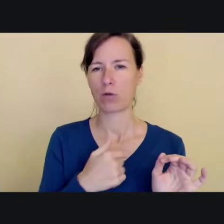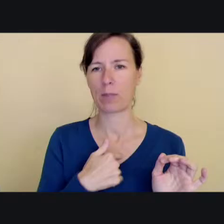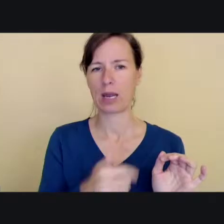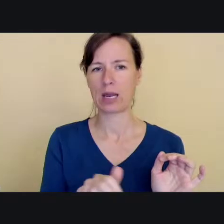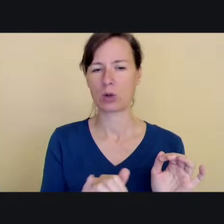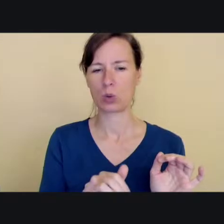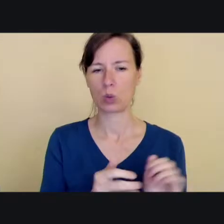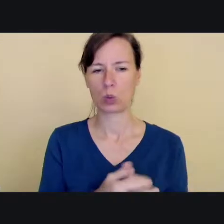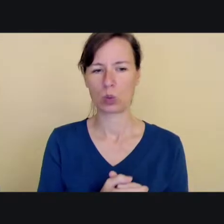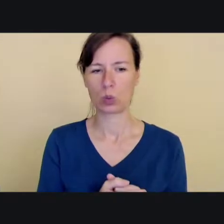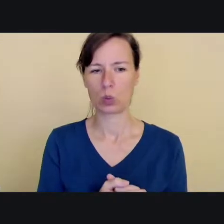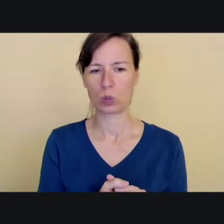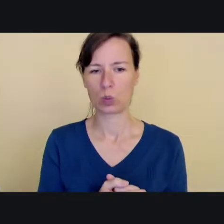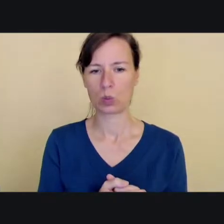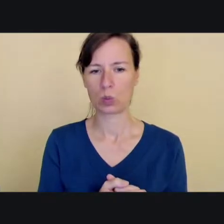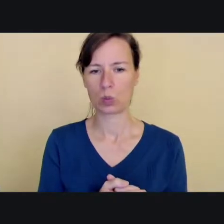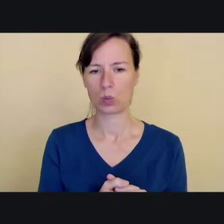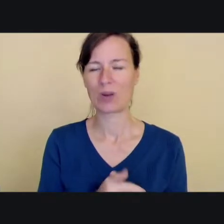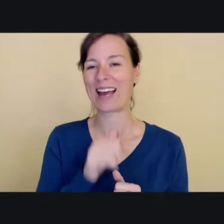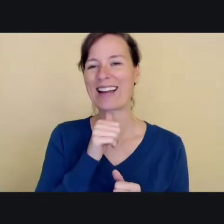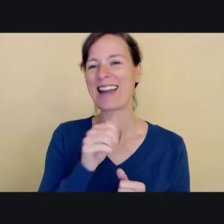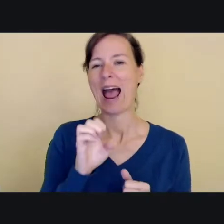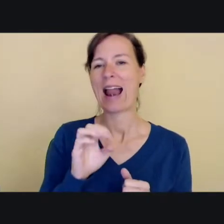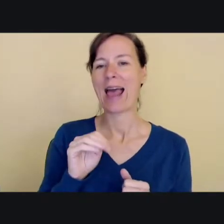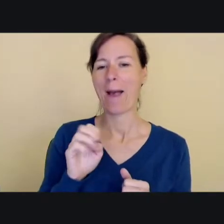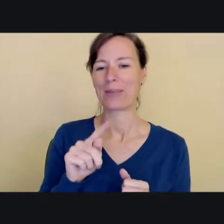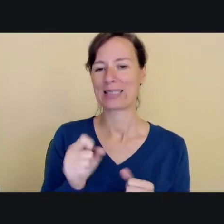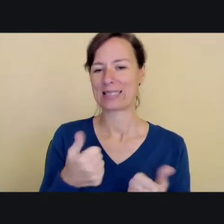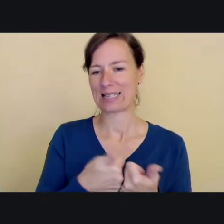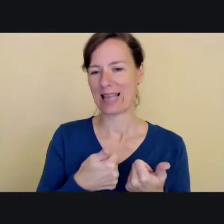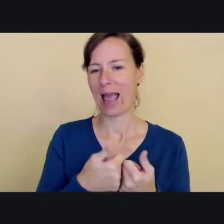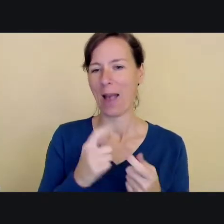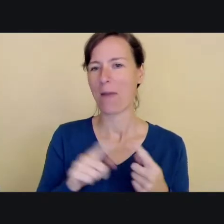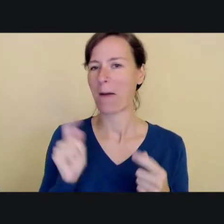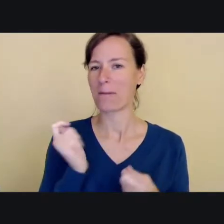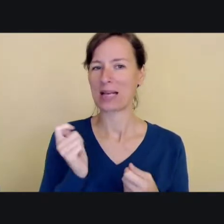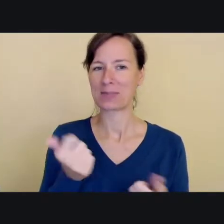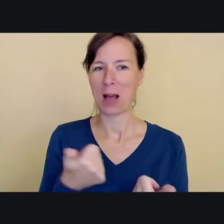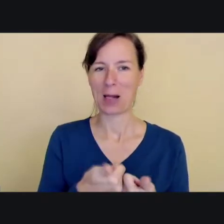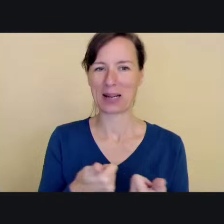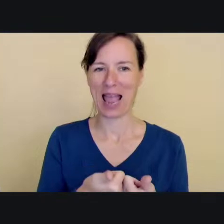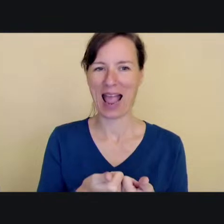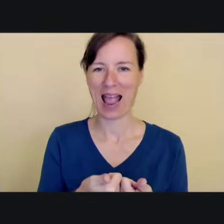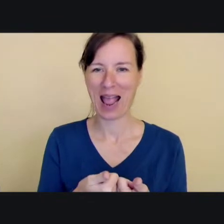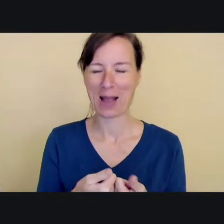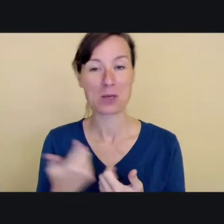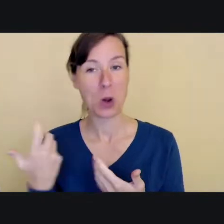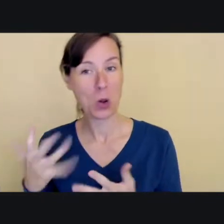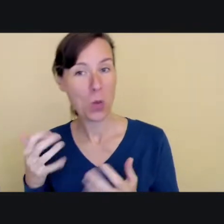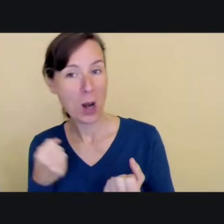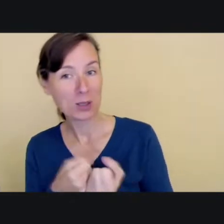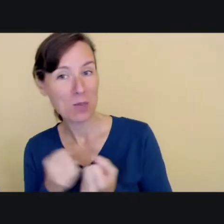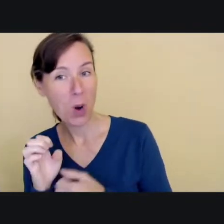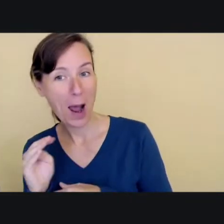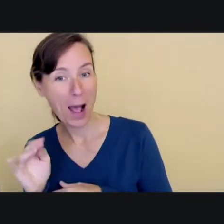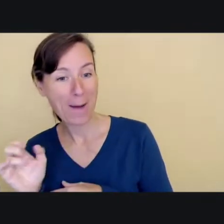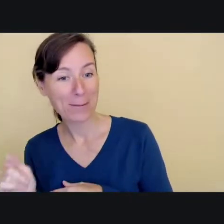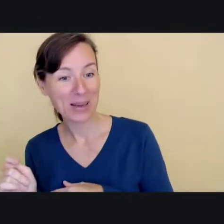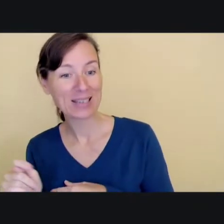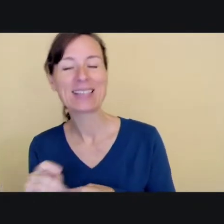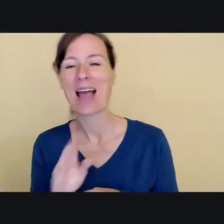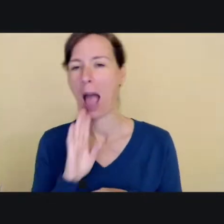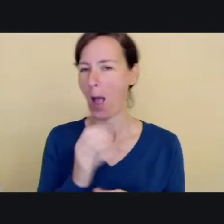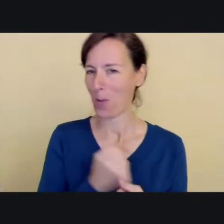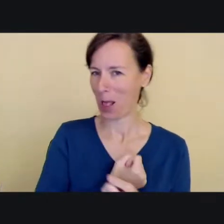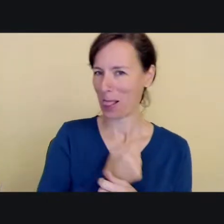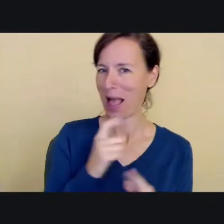Well, not Emmett's game, but baseball games. You don't want to support Emmett? I would love to support Emmett if I didn't have my